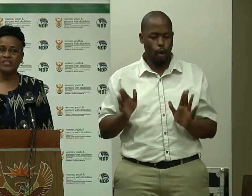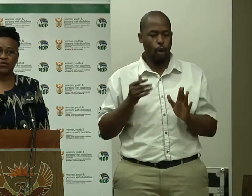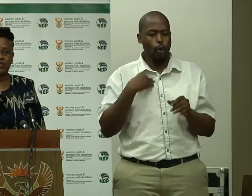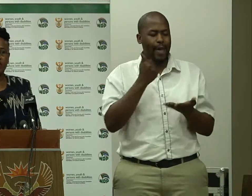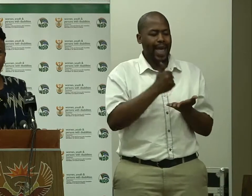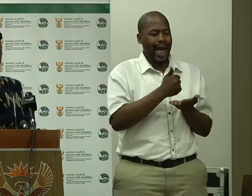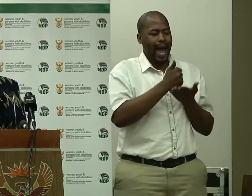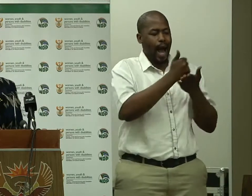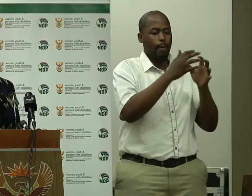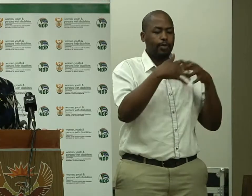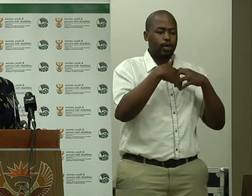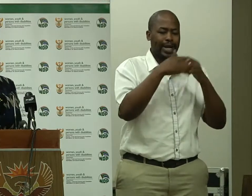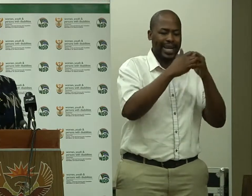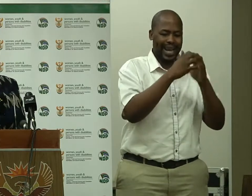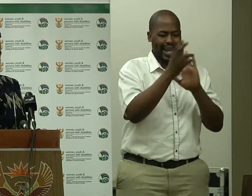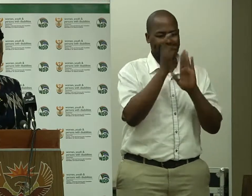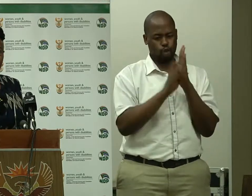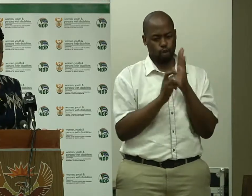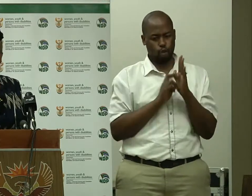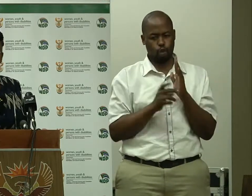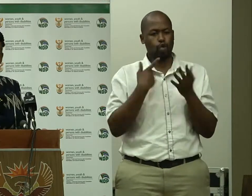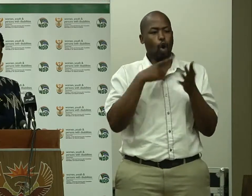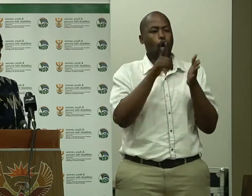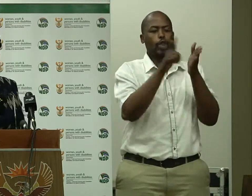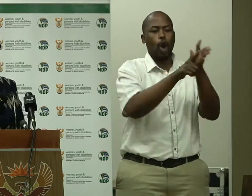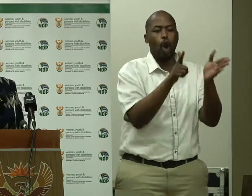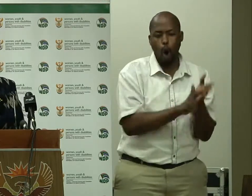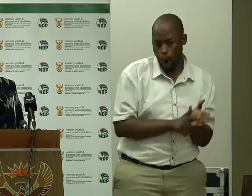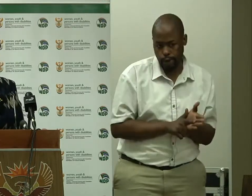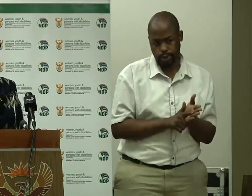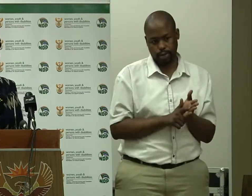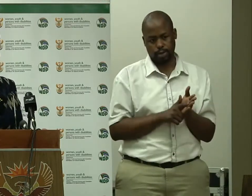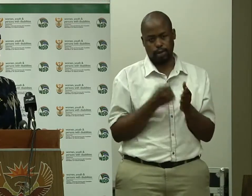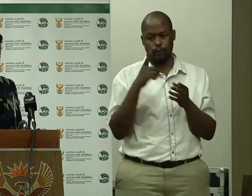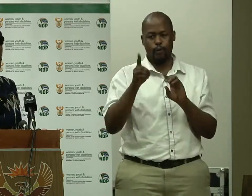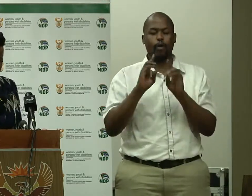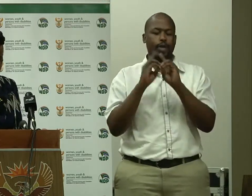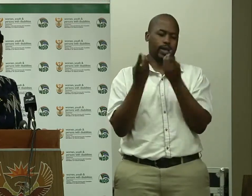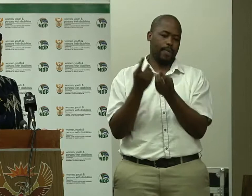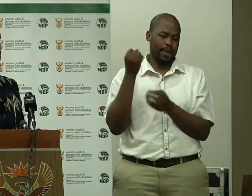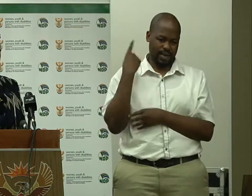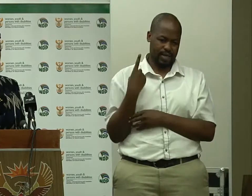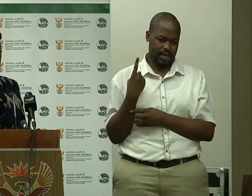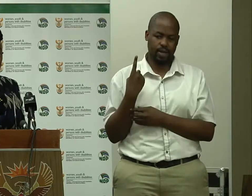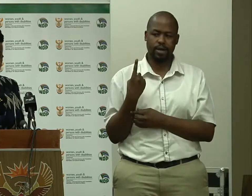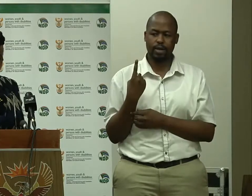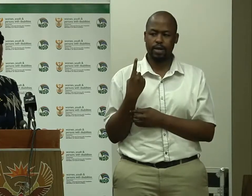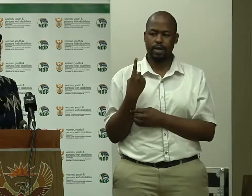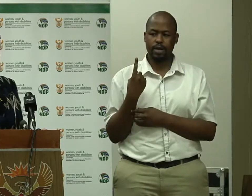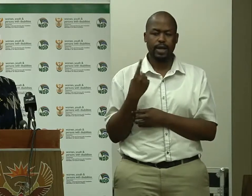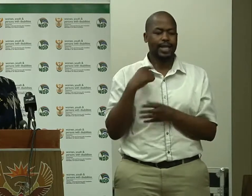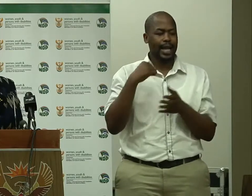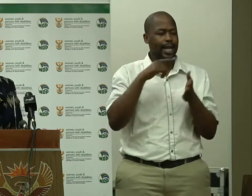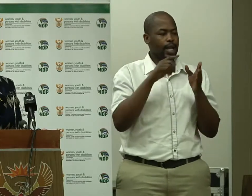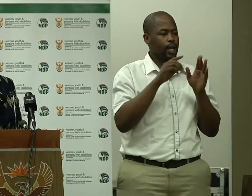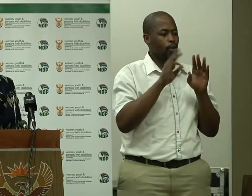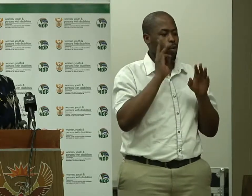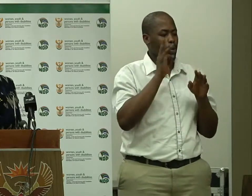how do we regulate? For example, if you talk about water, the Department of Water will have developed legislation to ensure